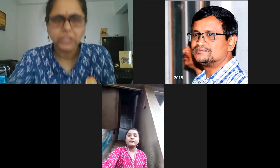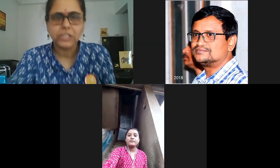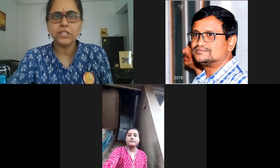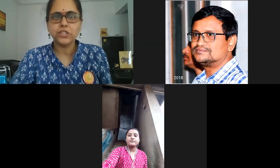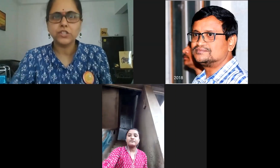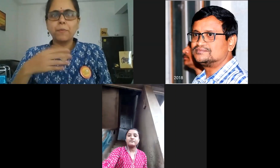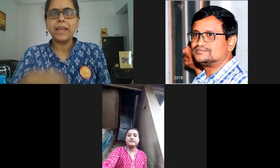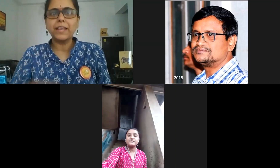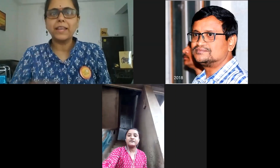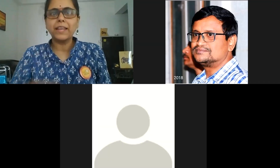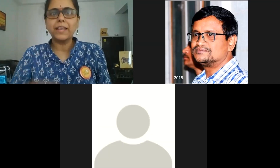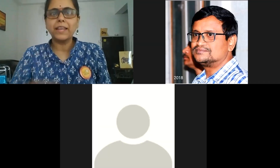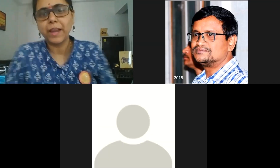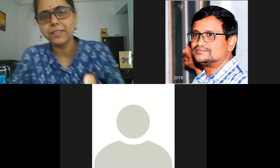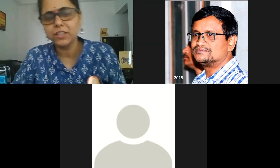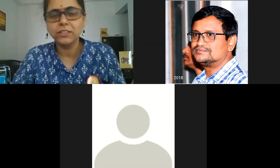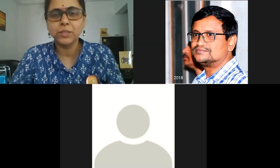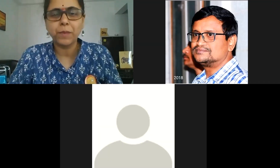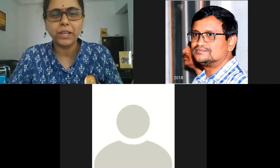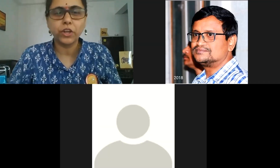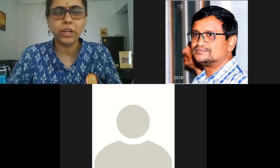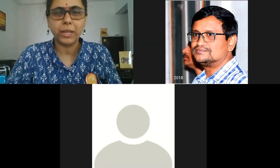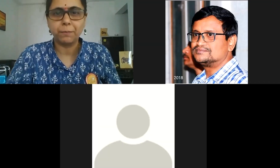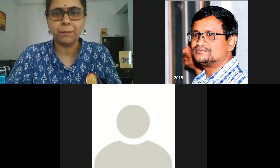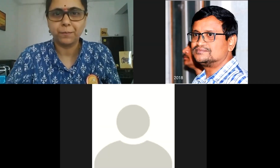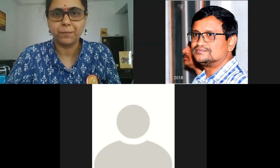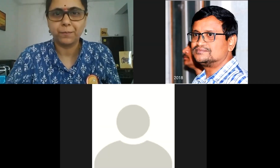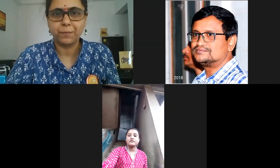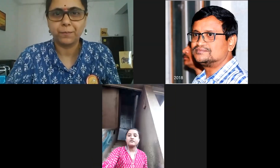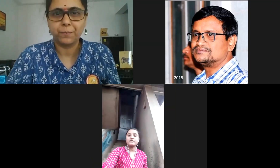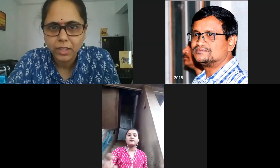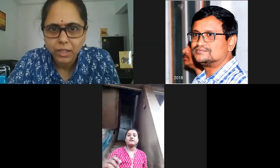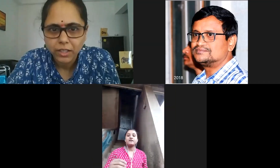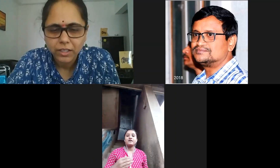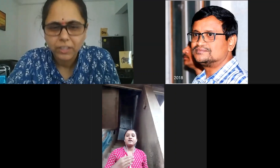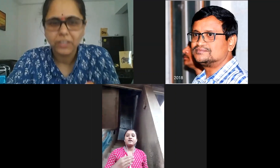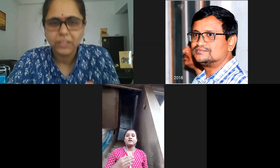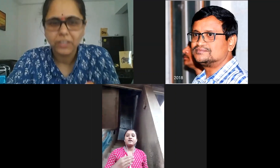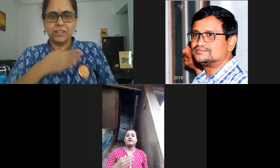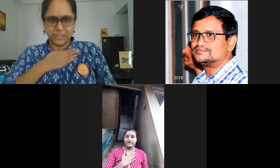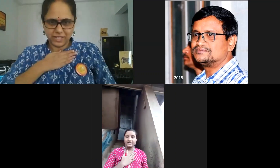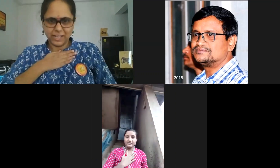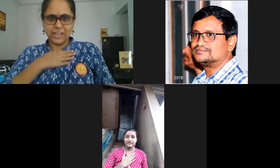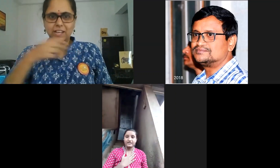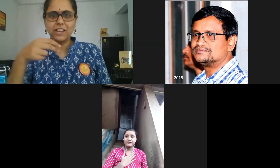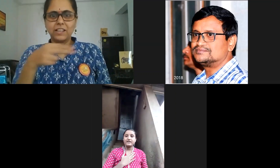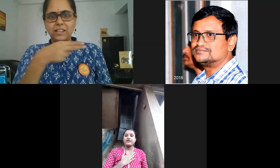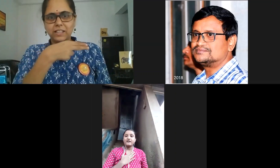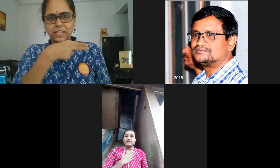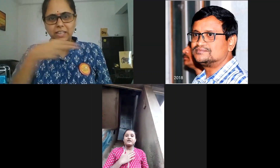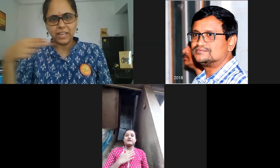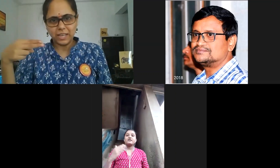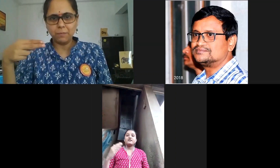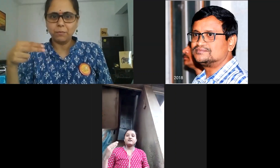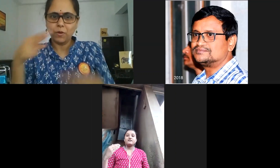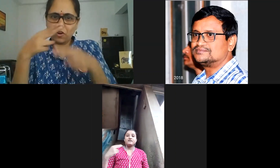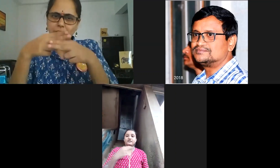Just do my name and spell your name. My Name or name.